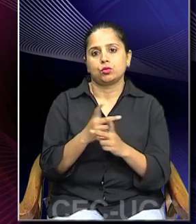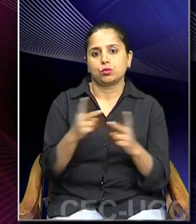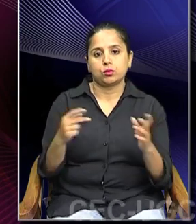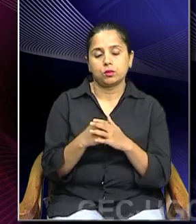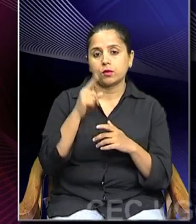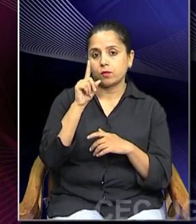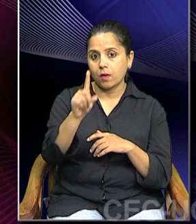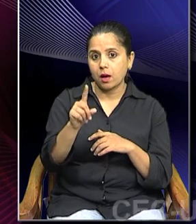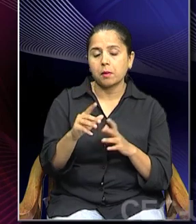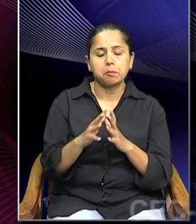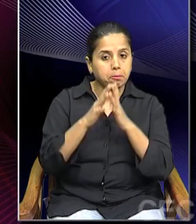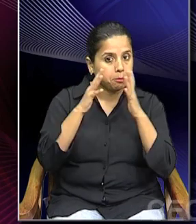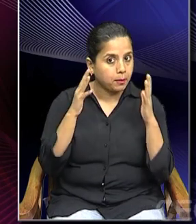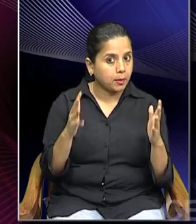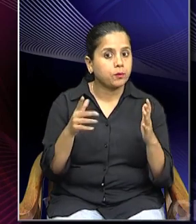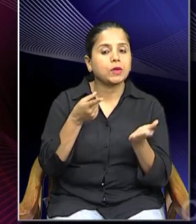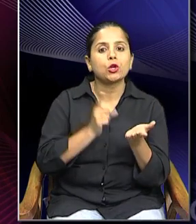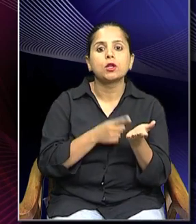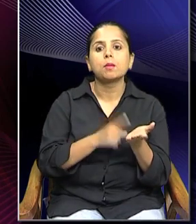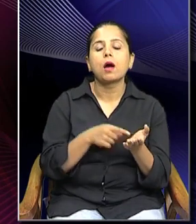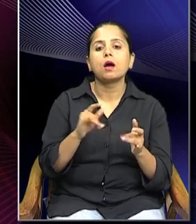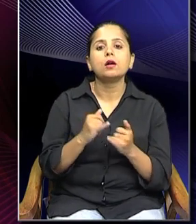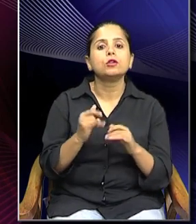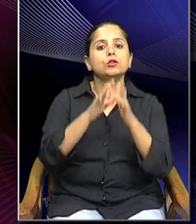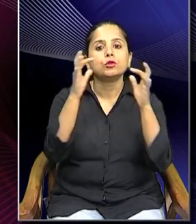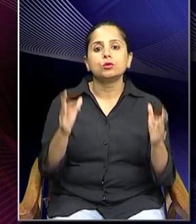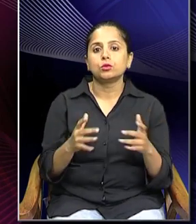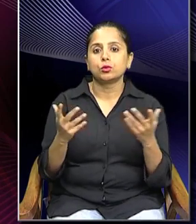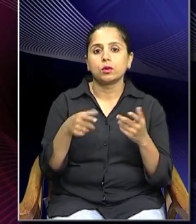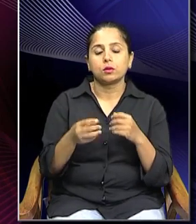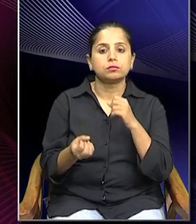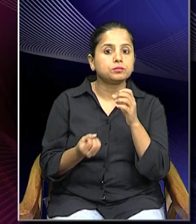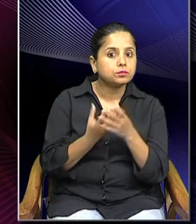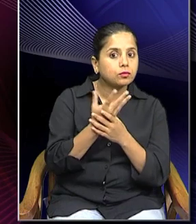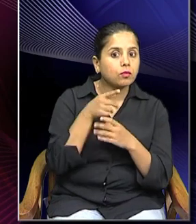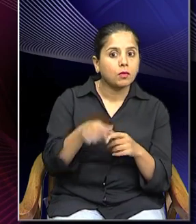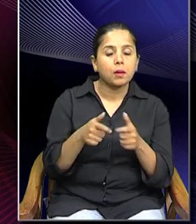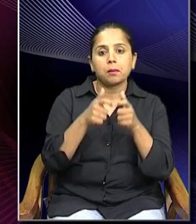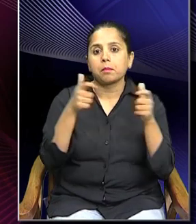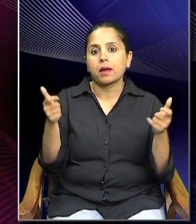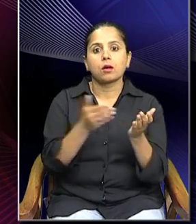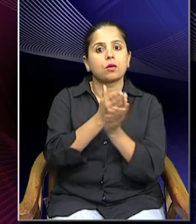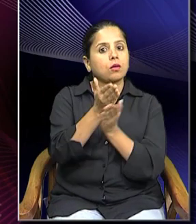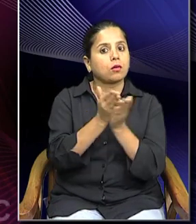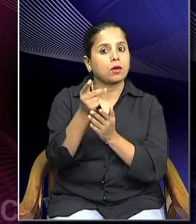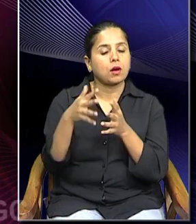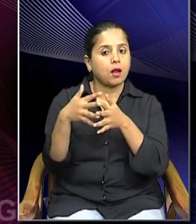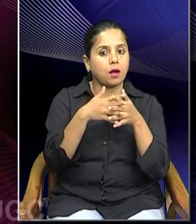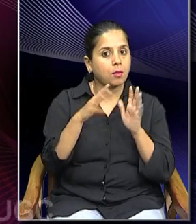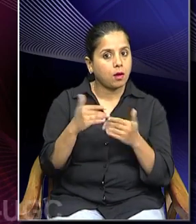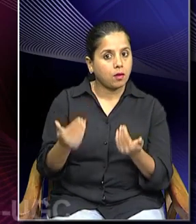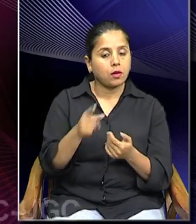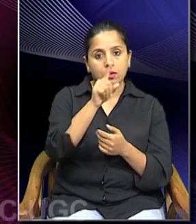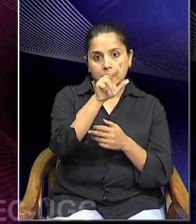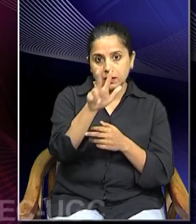of the most demanding institution that emerged in a large way in America in the